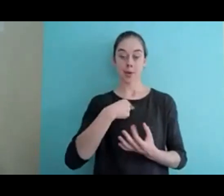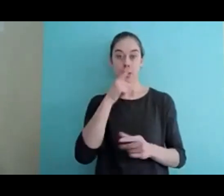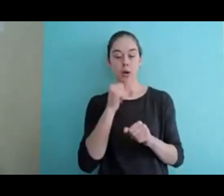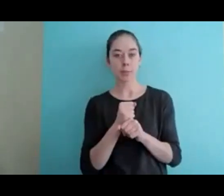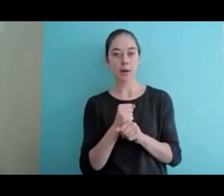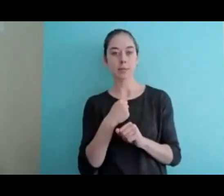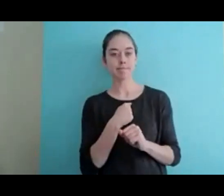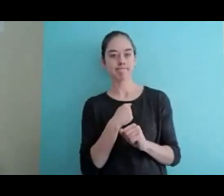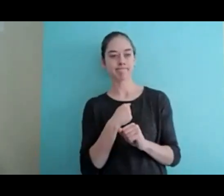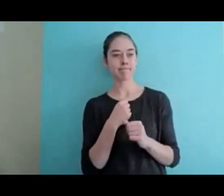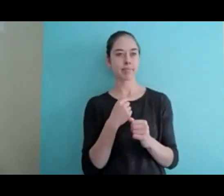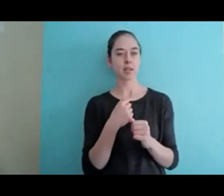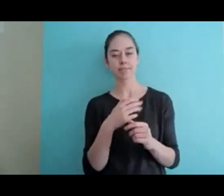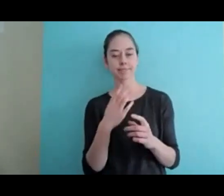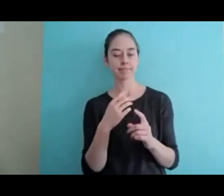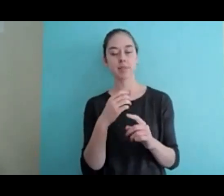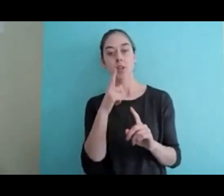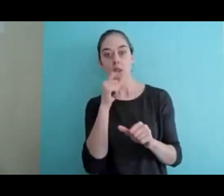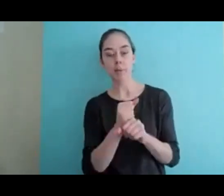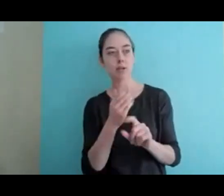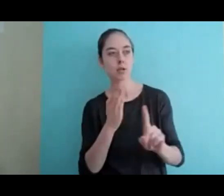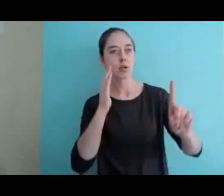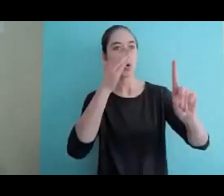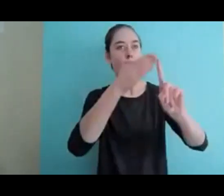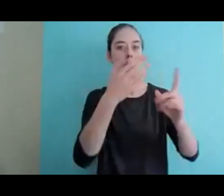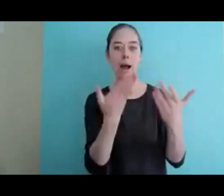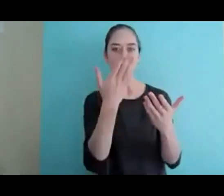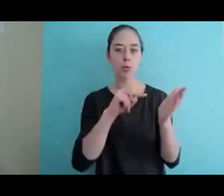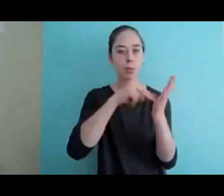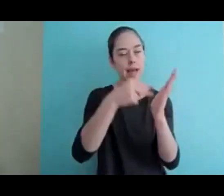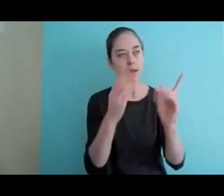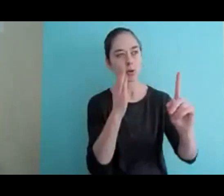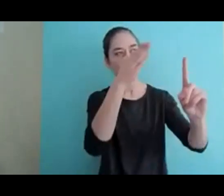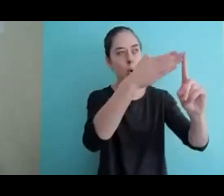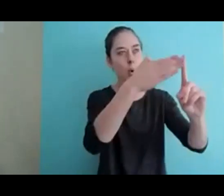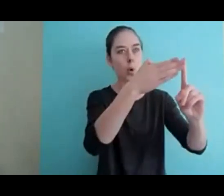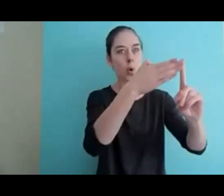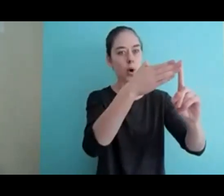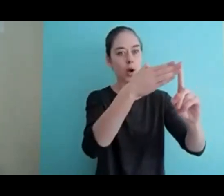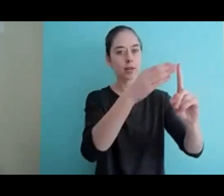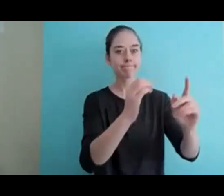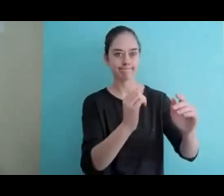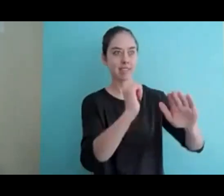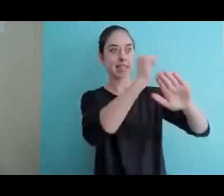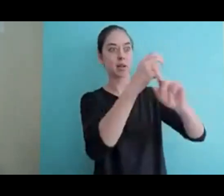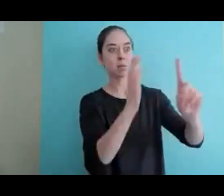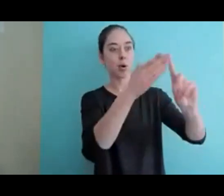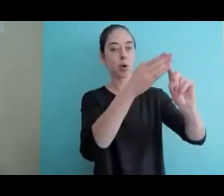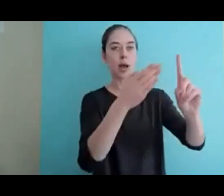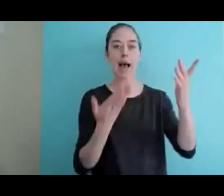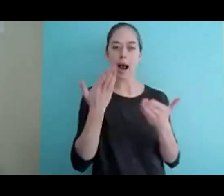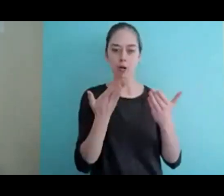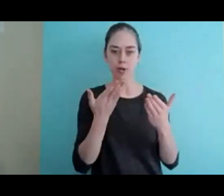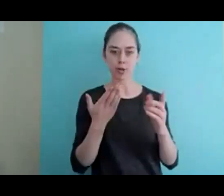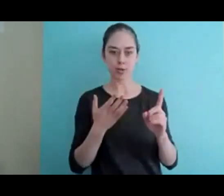goal setting, planning, mindset, you know, not just setting your goals, but actually reaching your goals and the kind